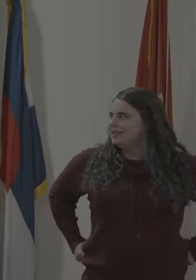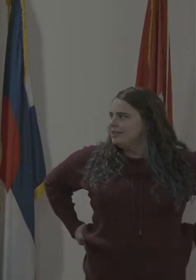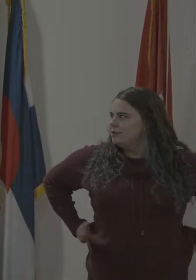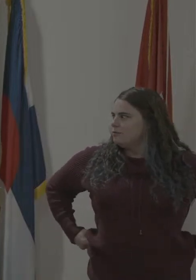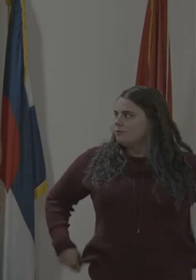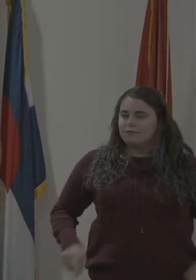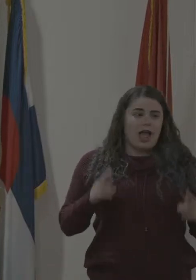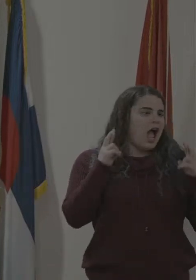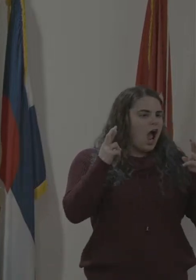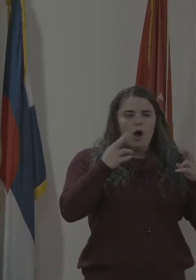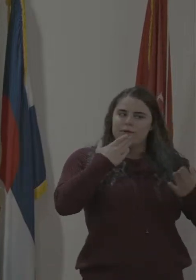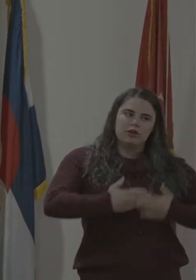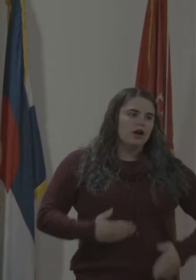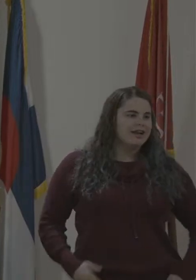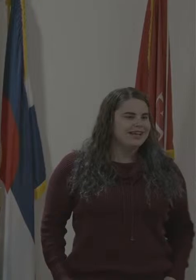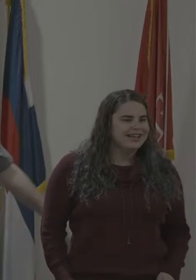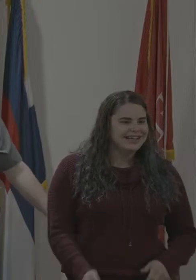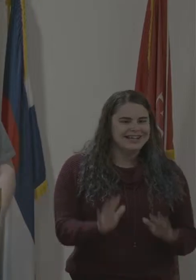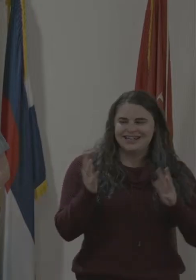I hope it's good.